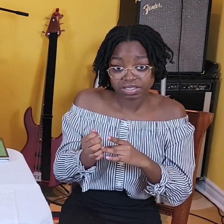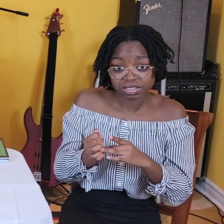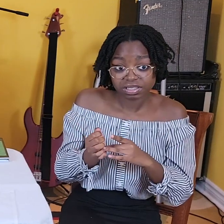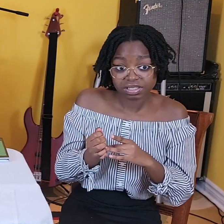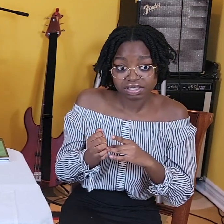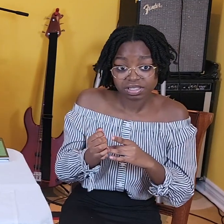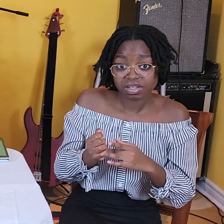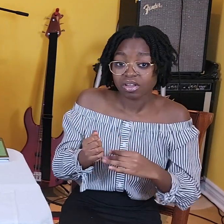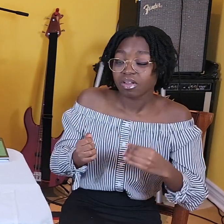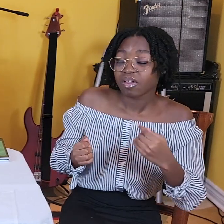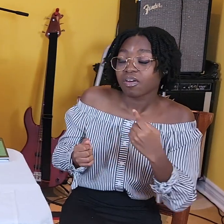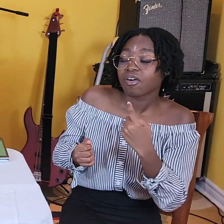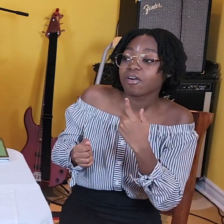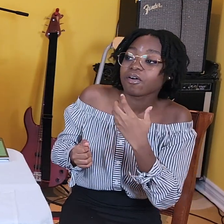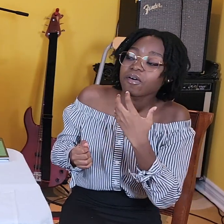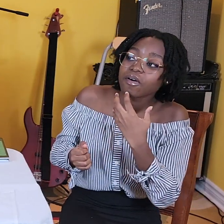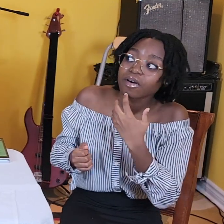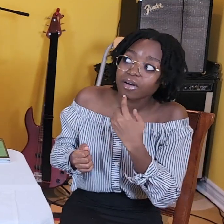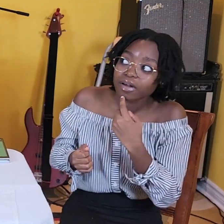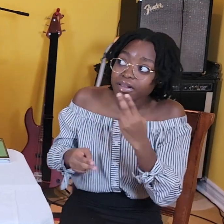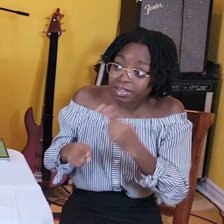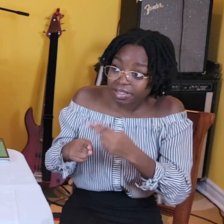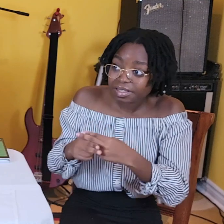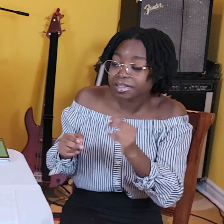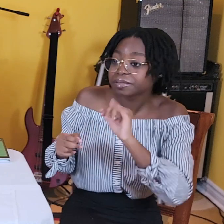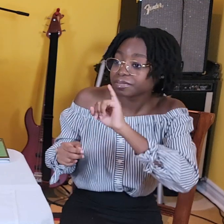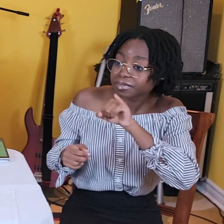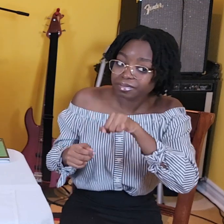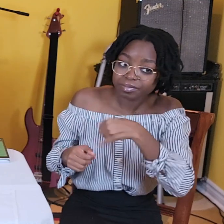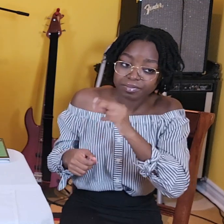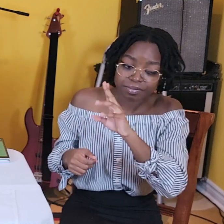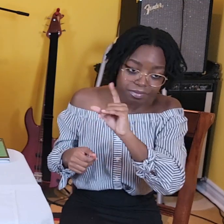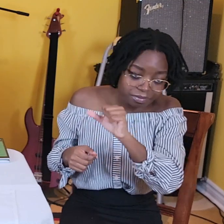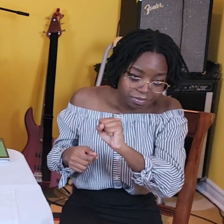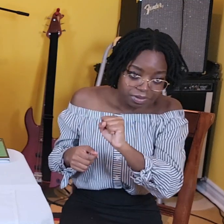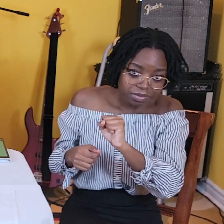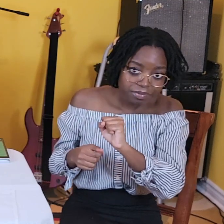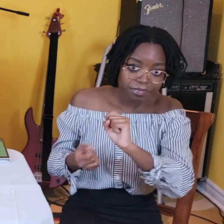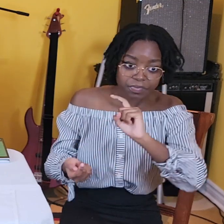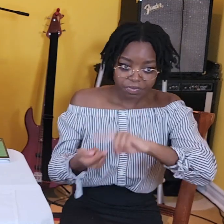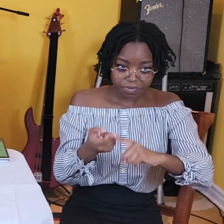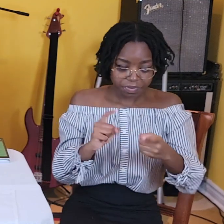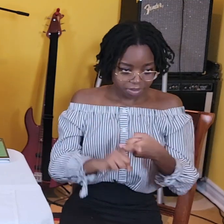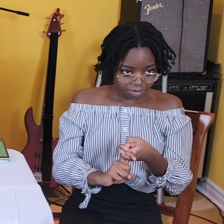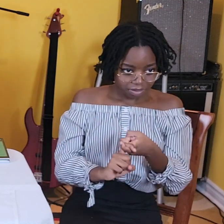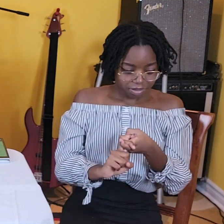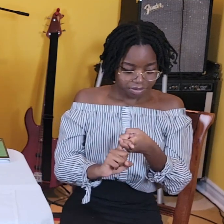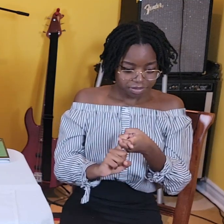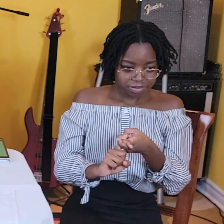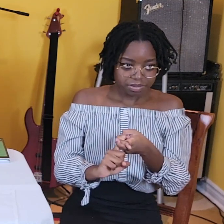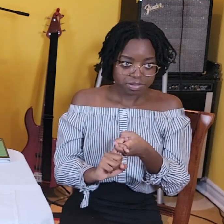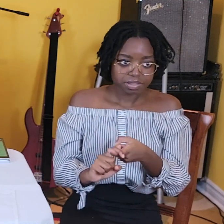as friend. Not everybody who says they're friends are true friends.